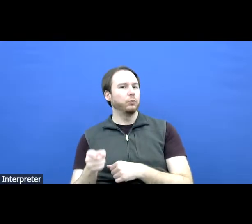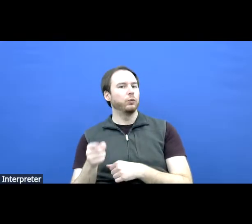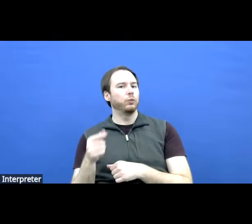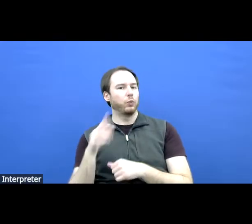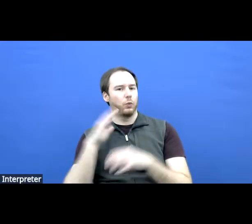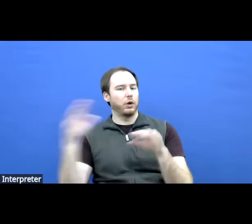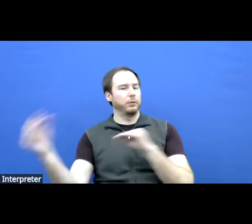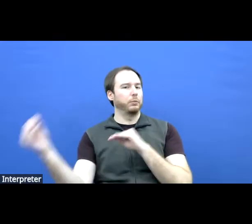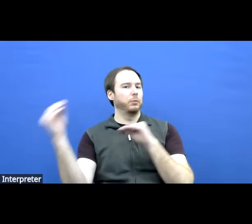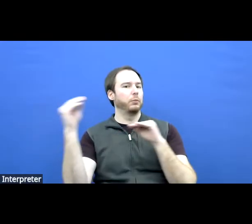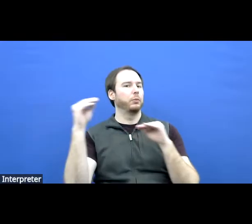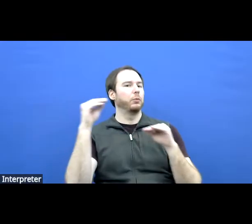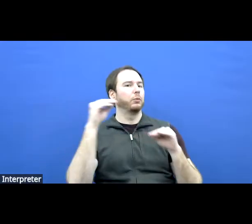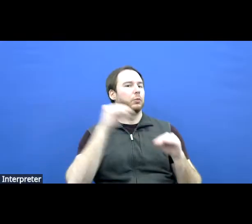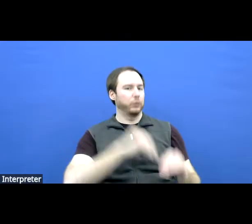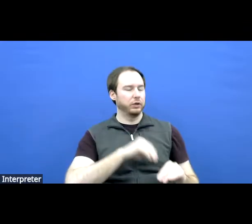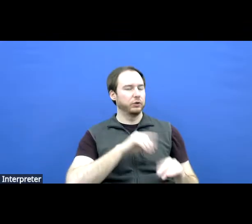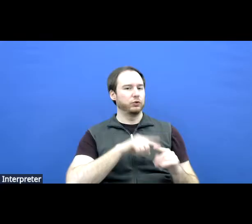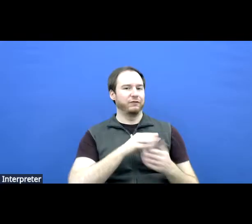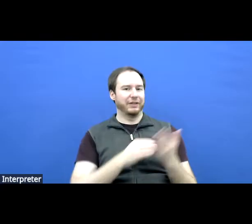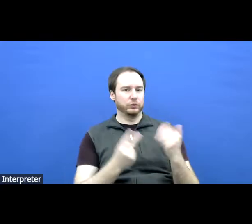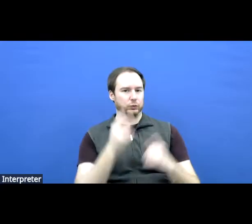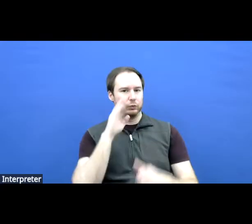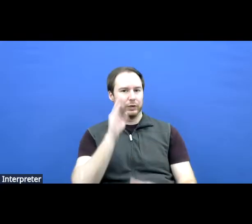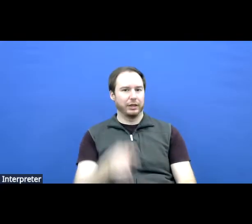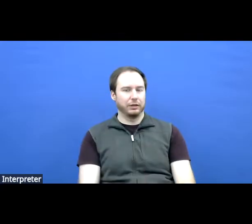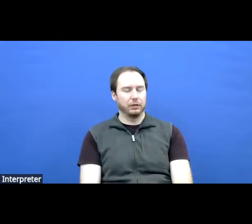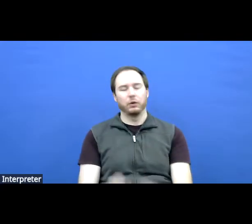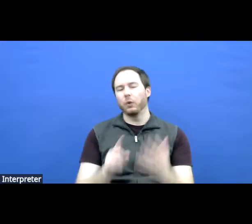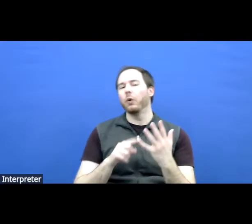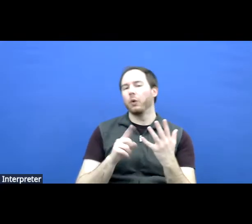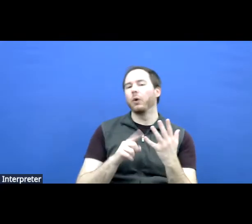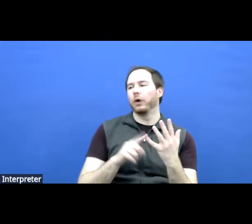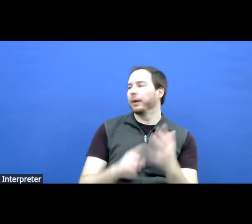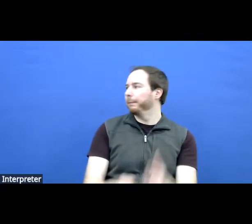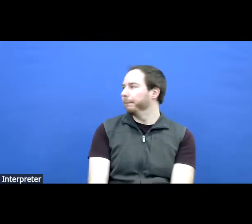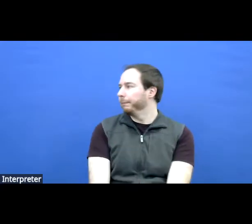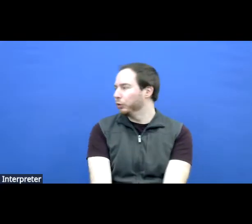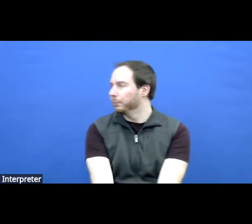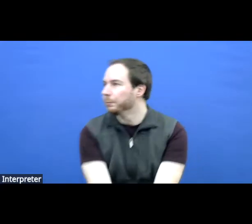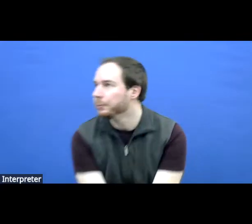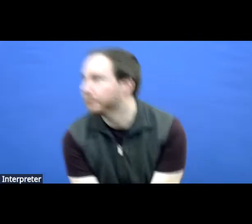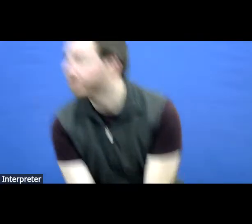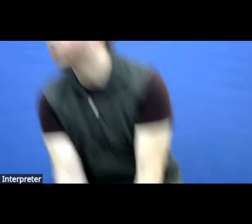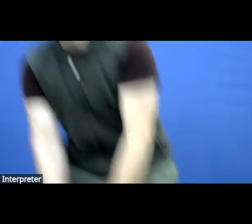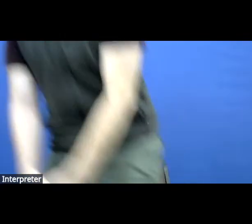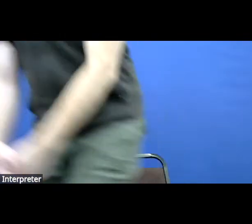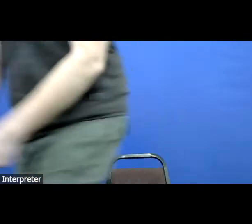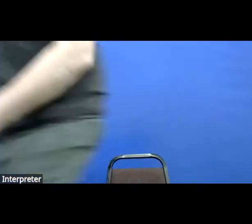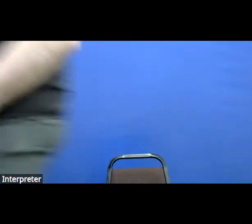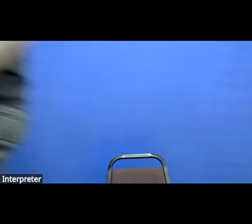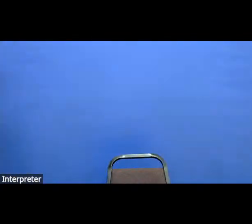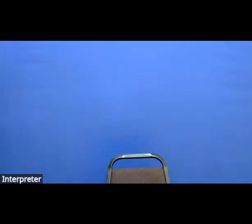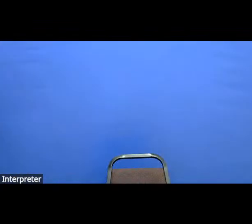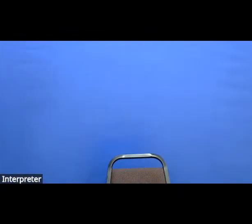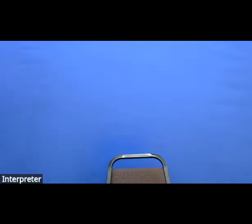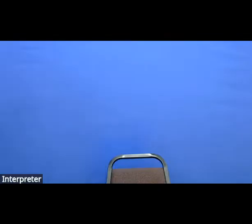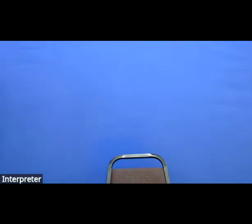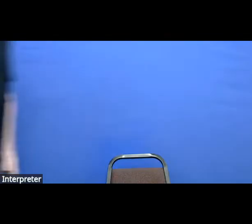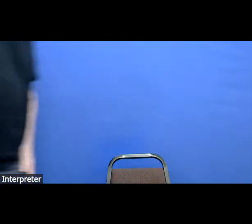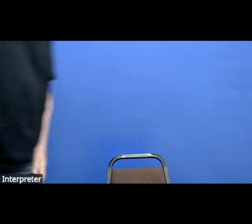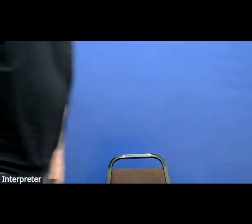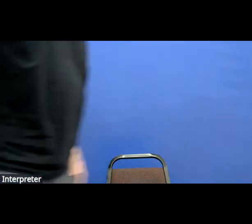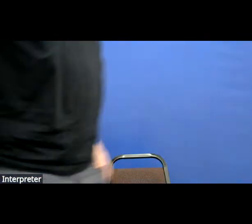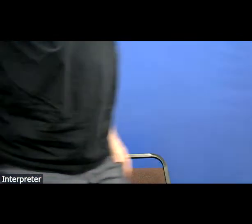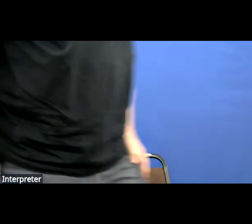would be bringing those in phase 2. Okay. So Christine, I think I recall you saying that there's 1 staff member